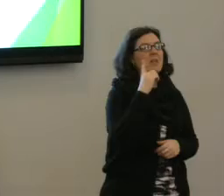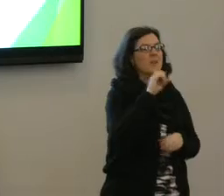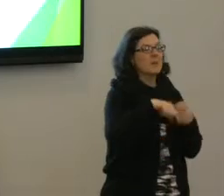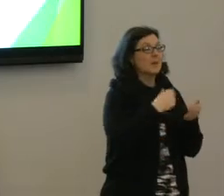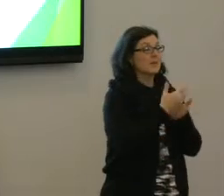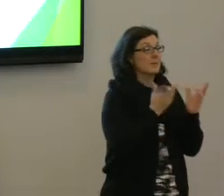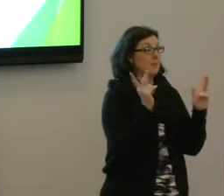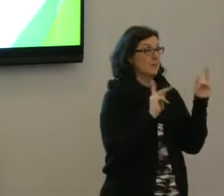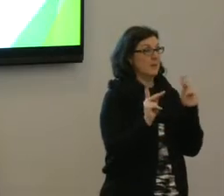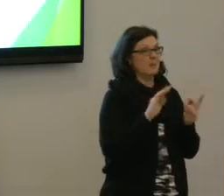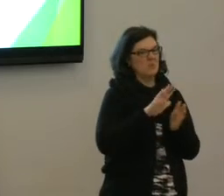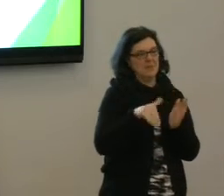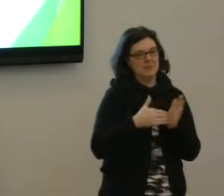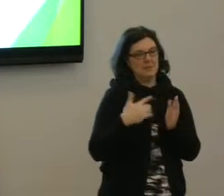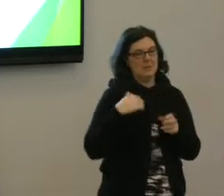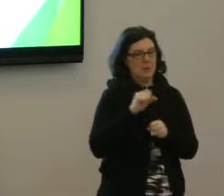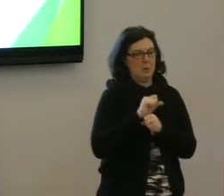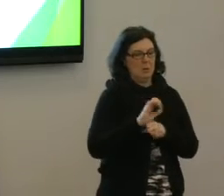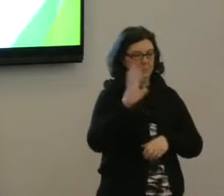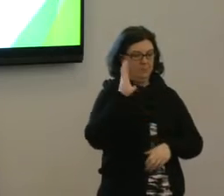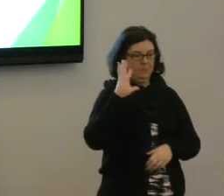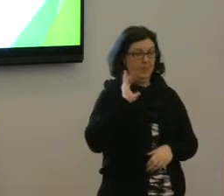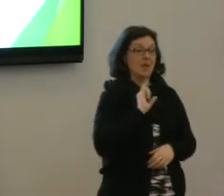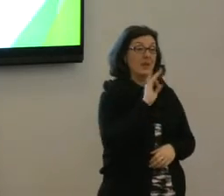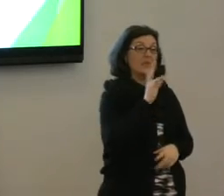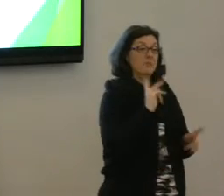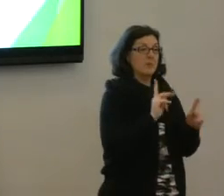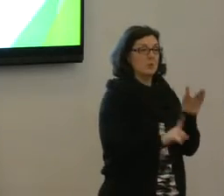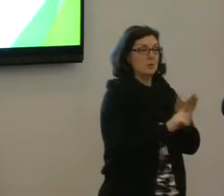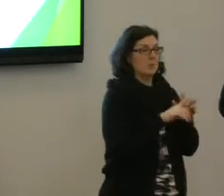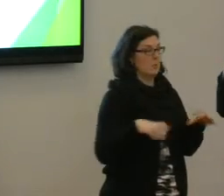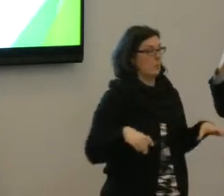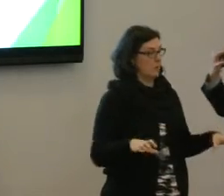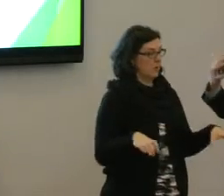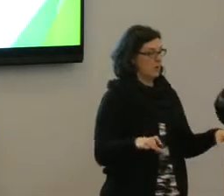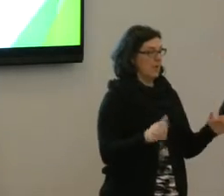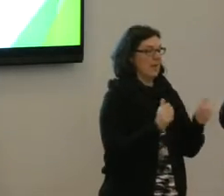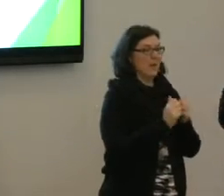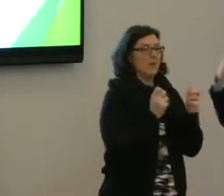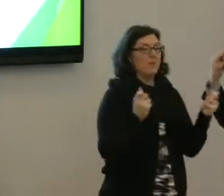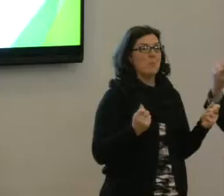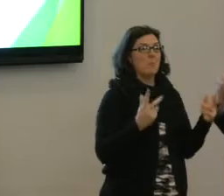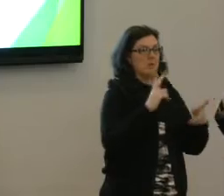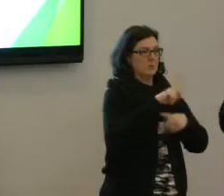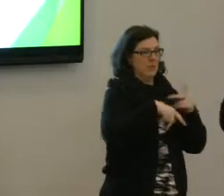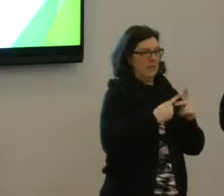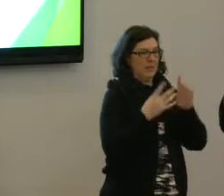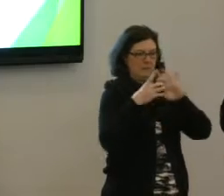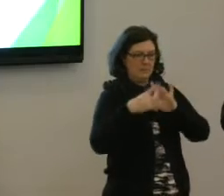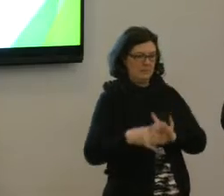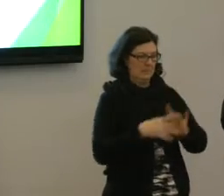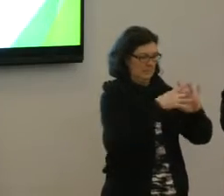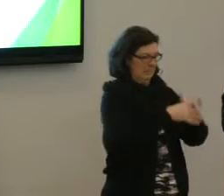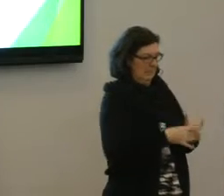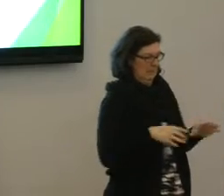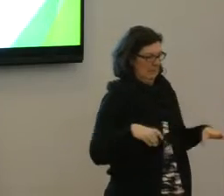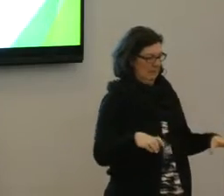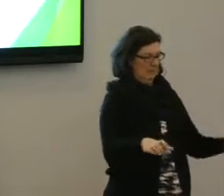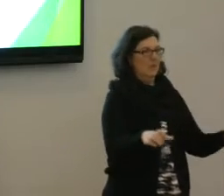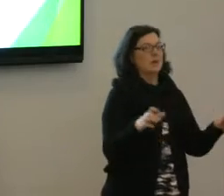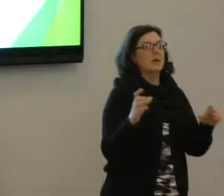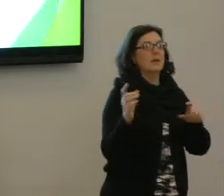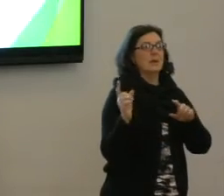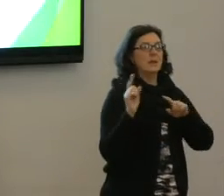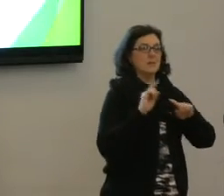the people at the center where I worked. If they're coming in a wheelchair with one of these churches that's got multiple kinds of things attached to it, and they were coming